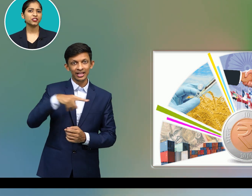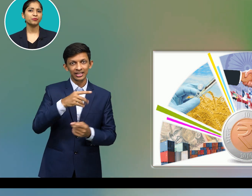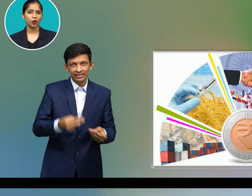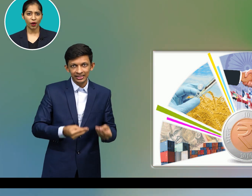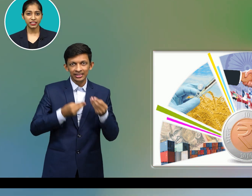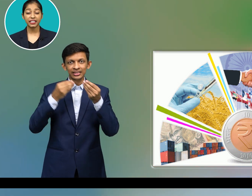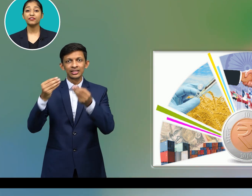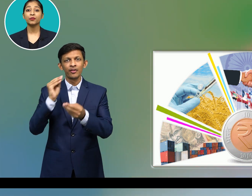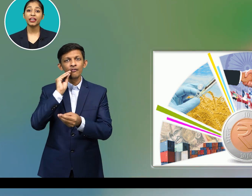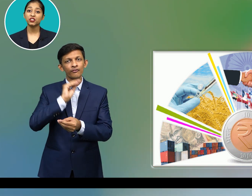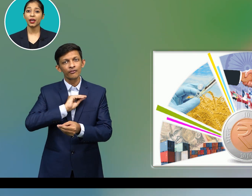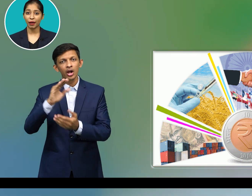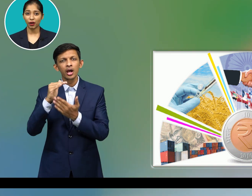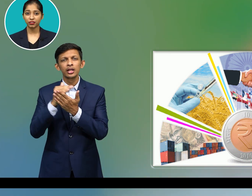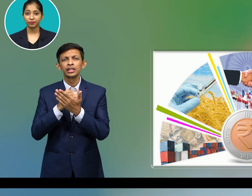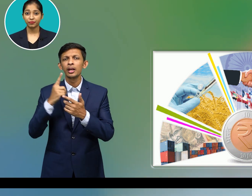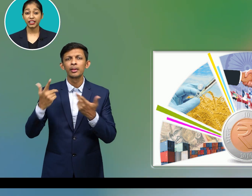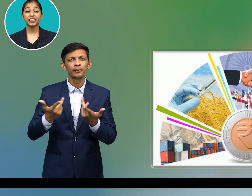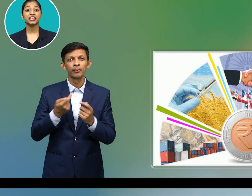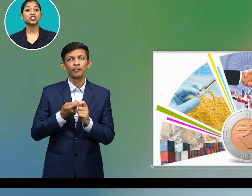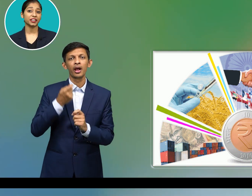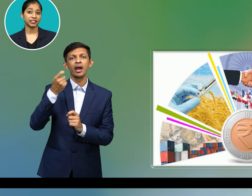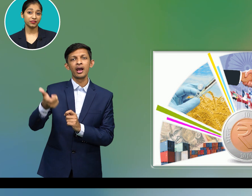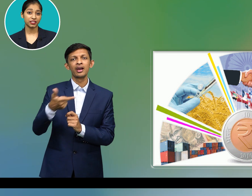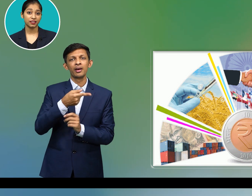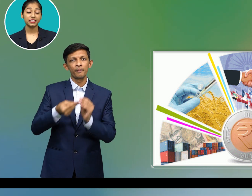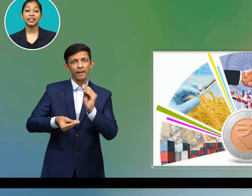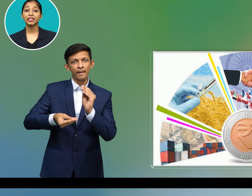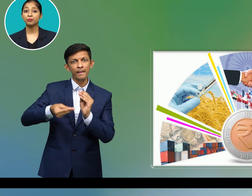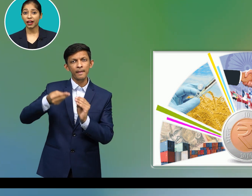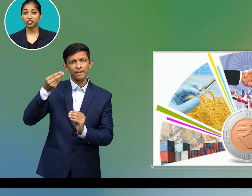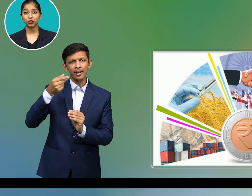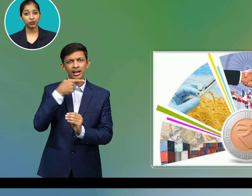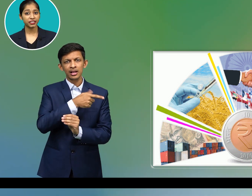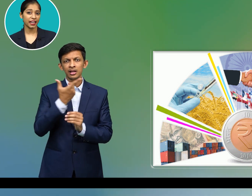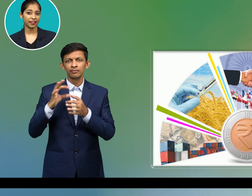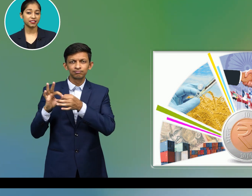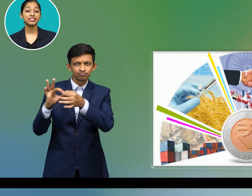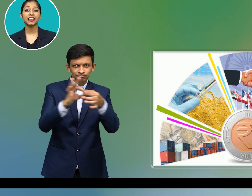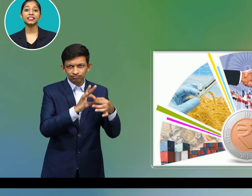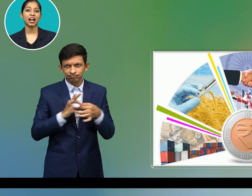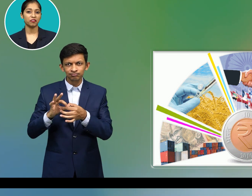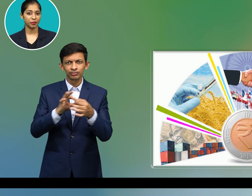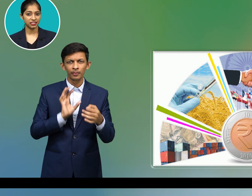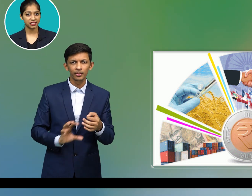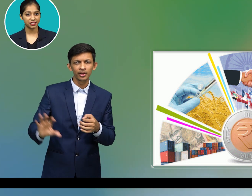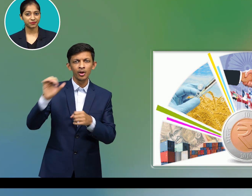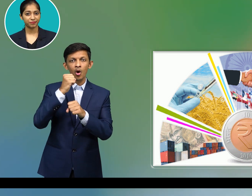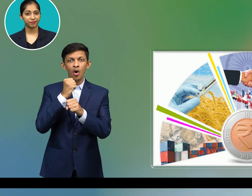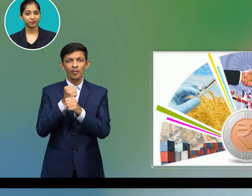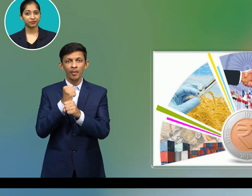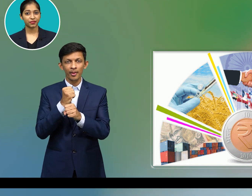This section provides information about the initiatives taken by the union and state